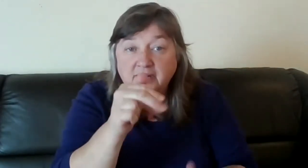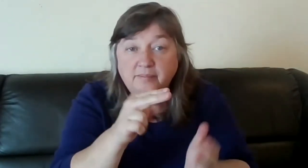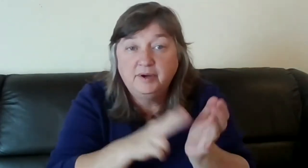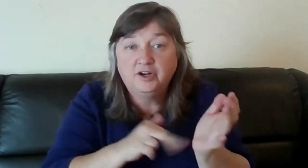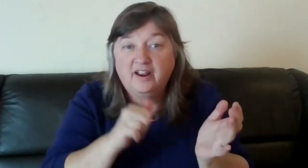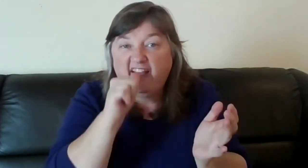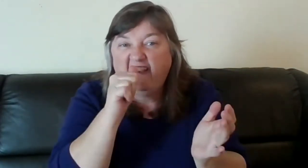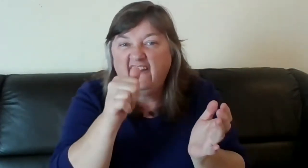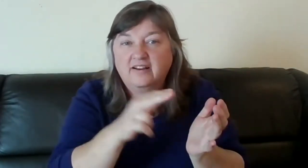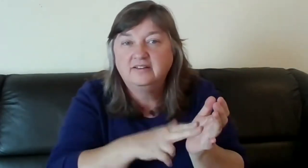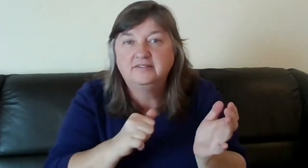peanut butter,